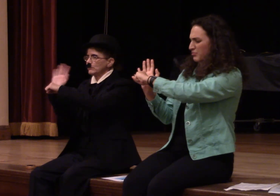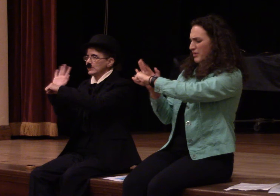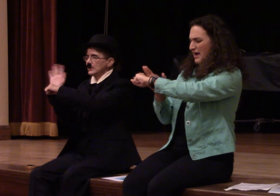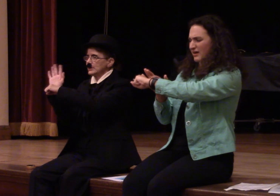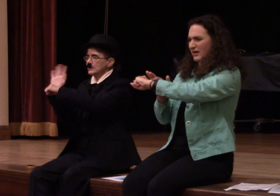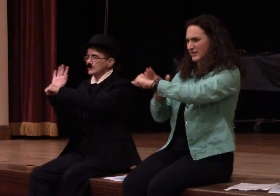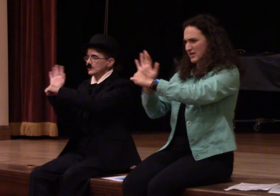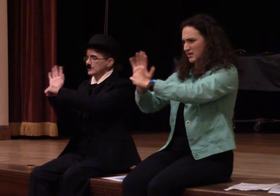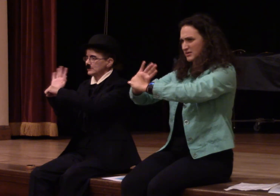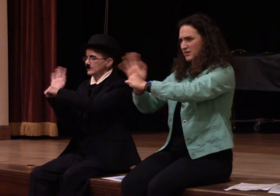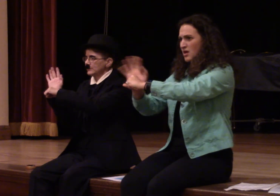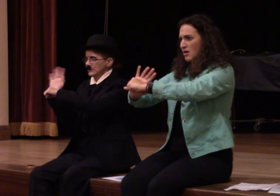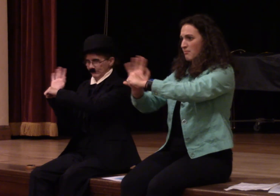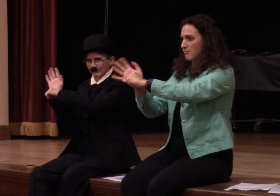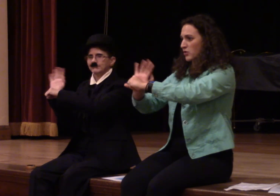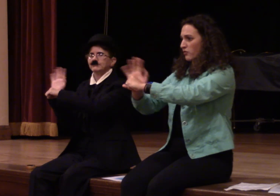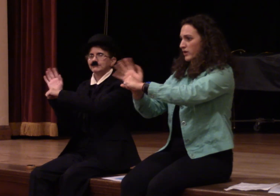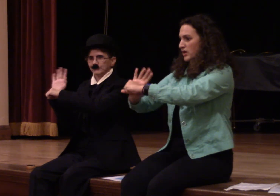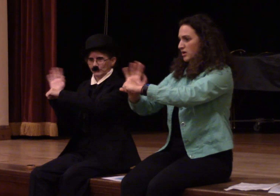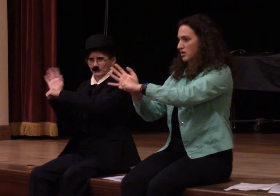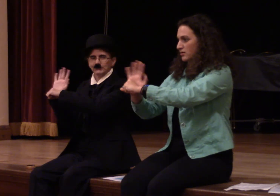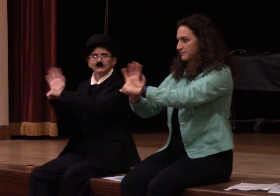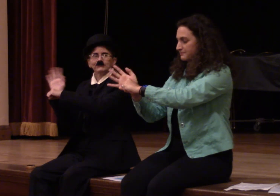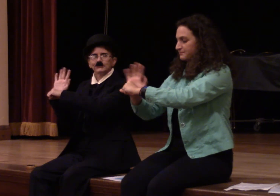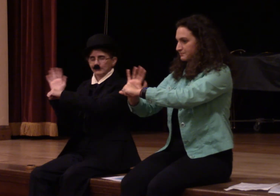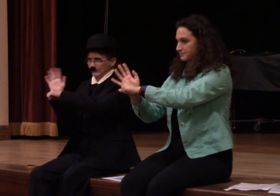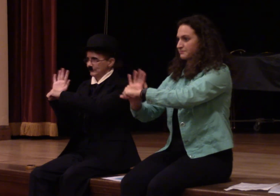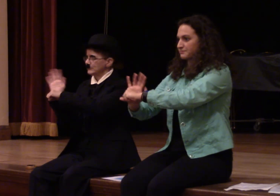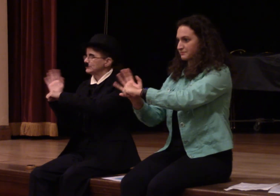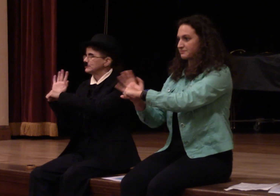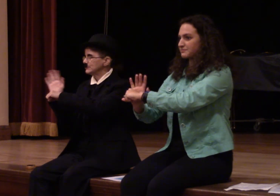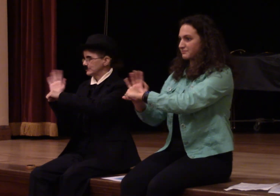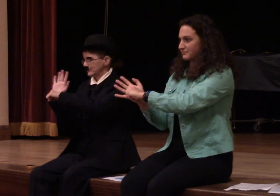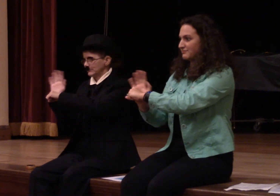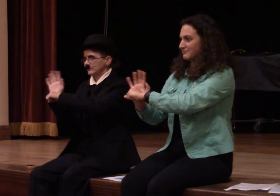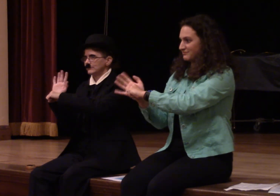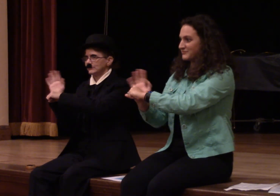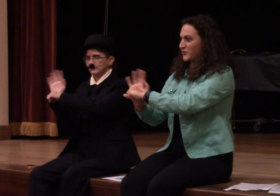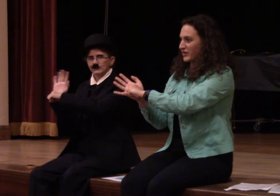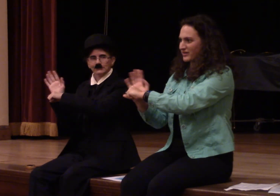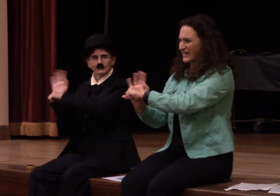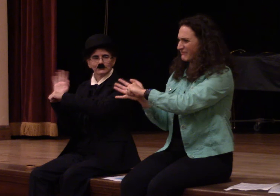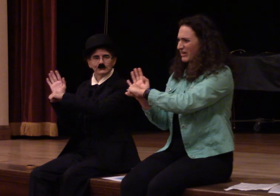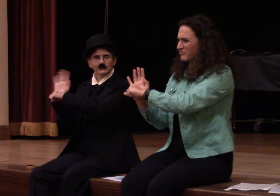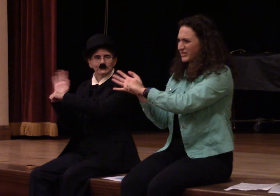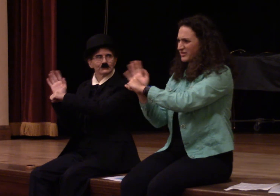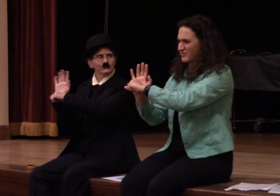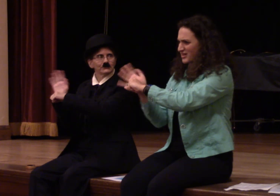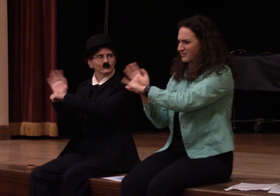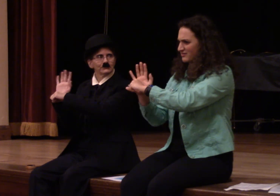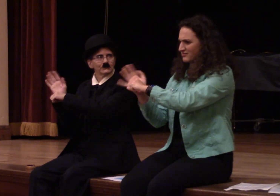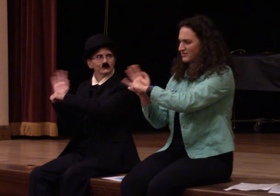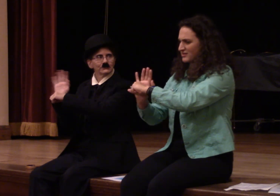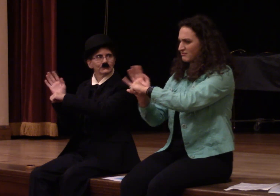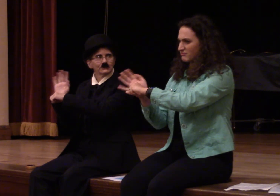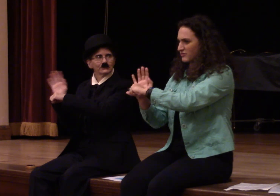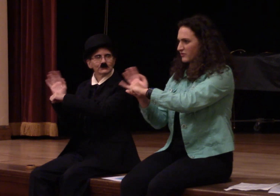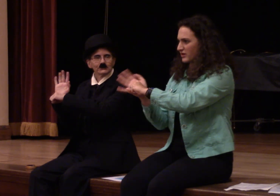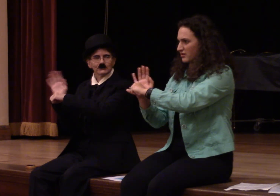in the back, I guess that is movie. That's cool. movie. Yeah, I don't really know why. I didn't say Halloween